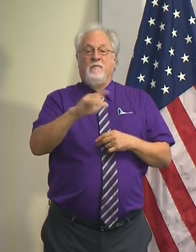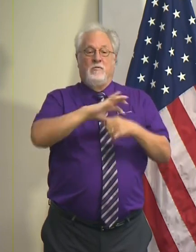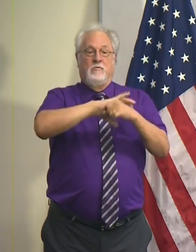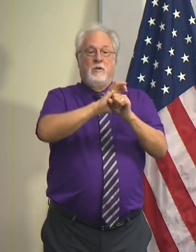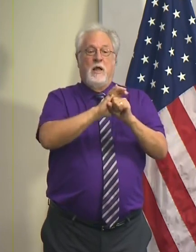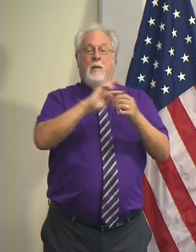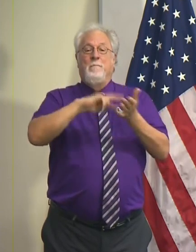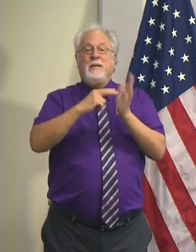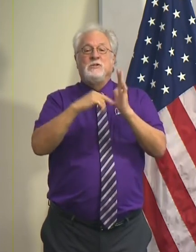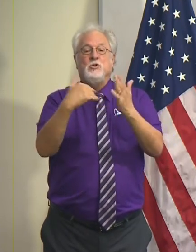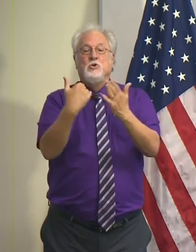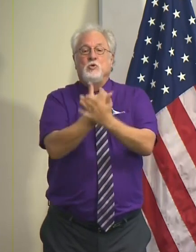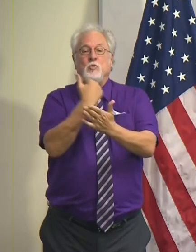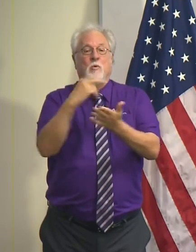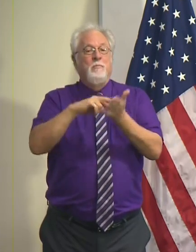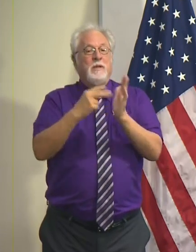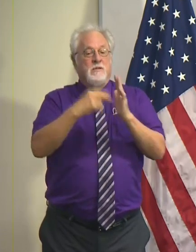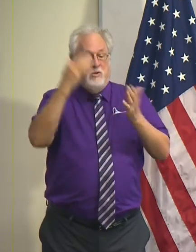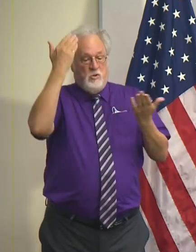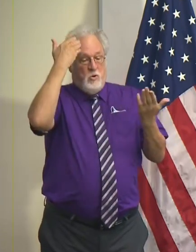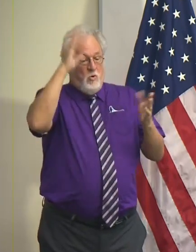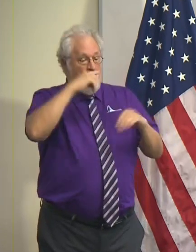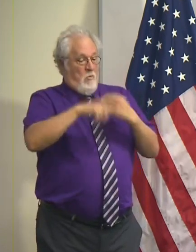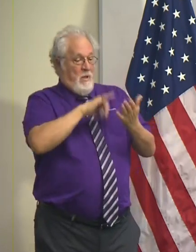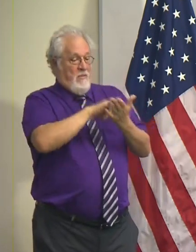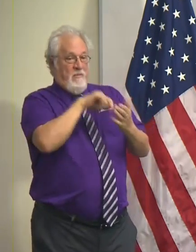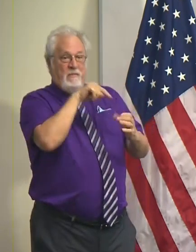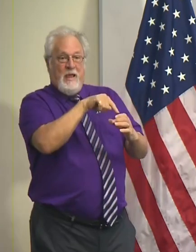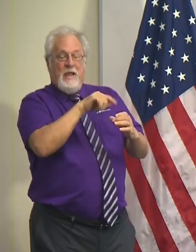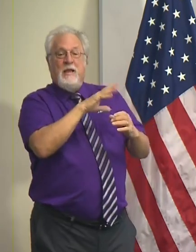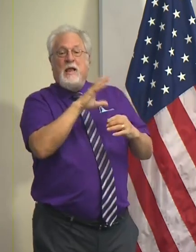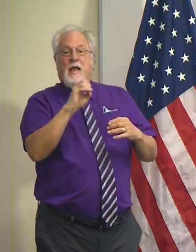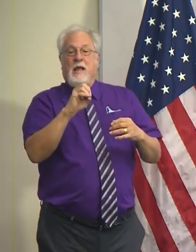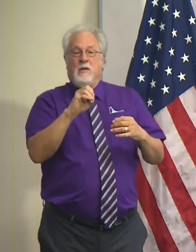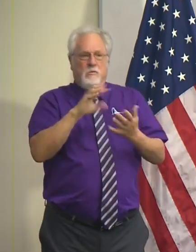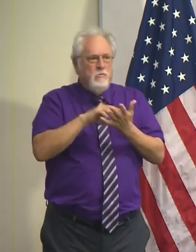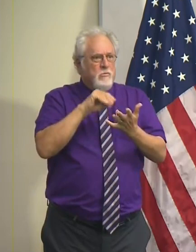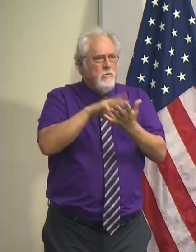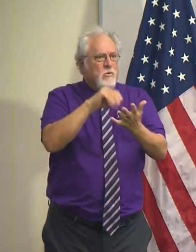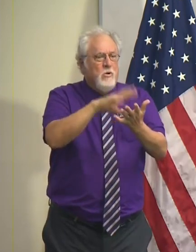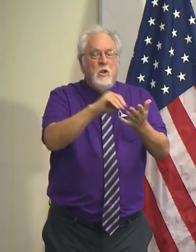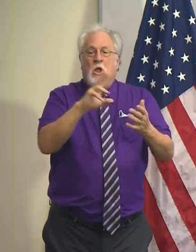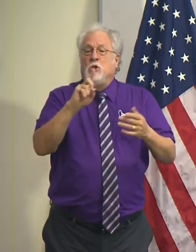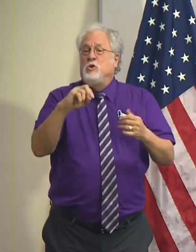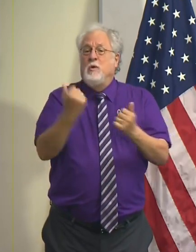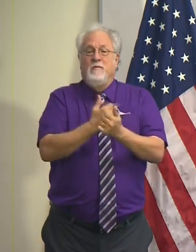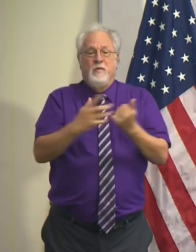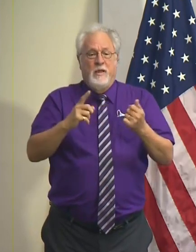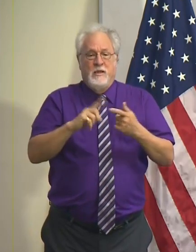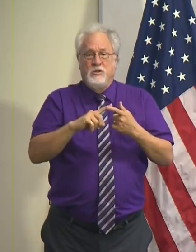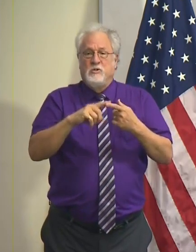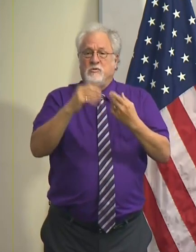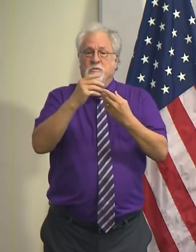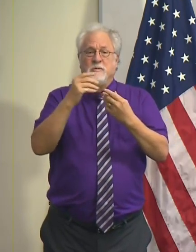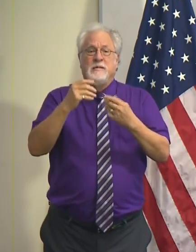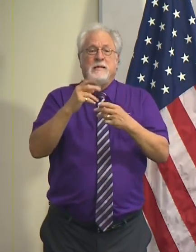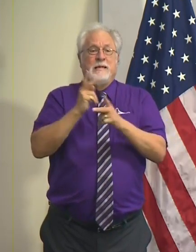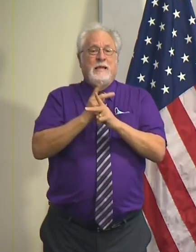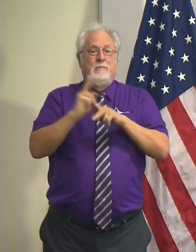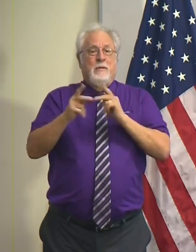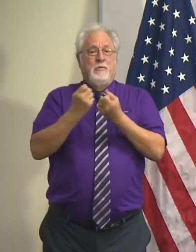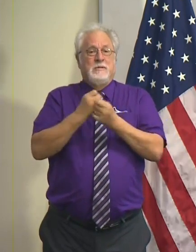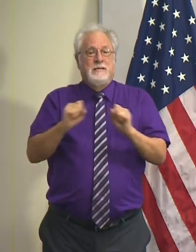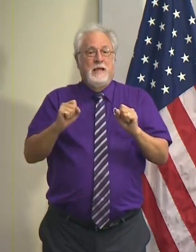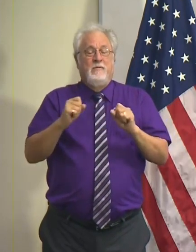it's new. It means you don't know that much about it, and you learn. And you do everything that you can to keep the public safe from